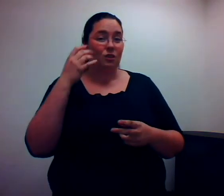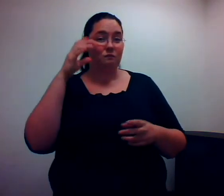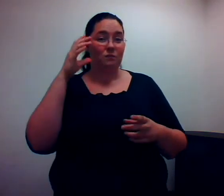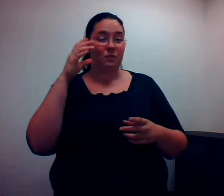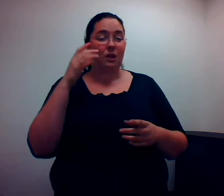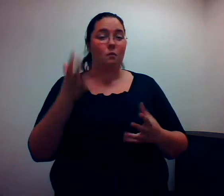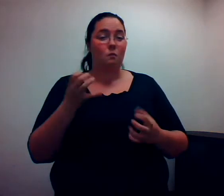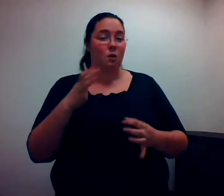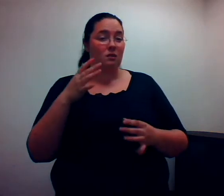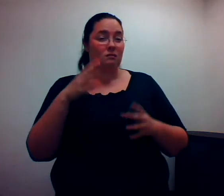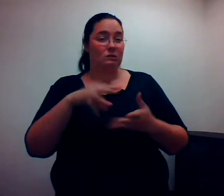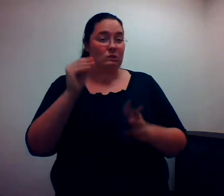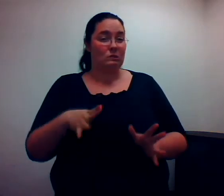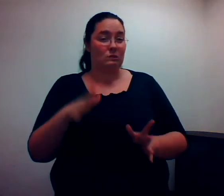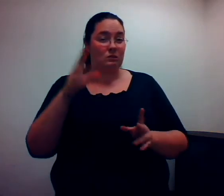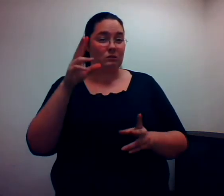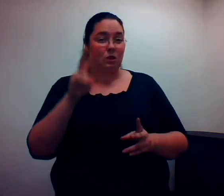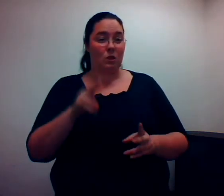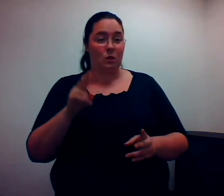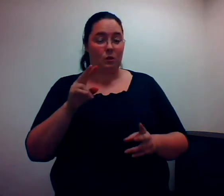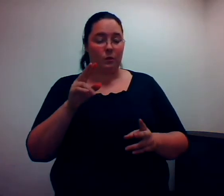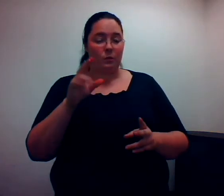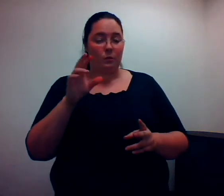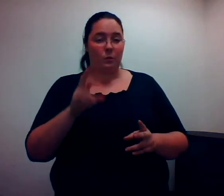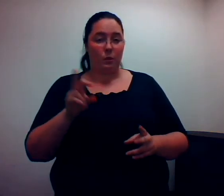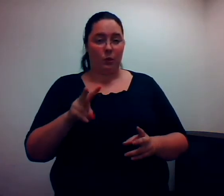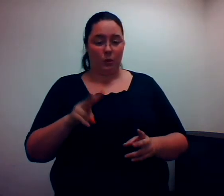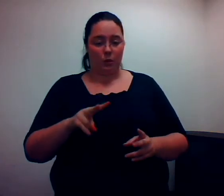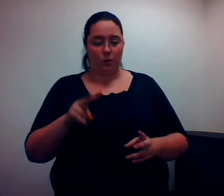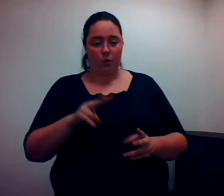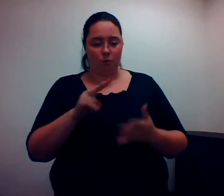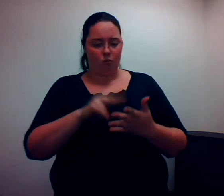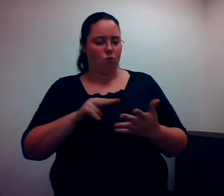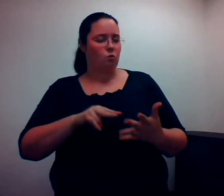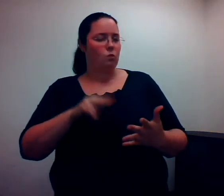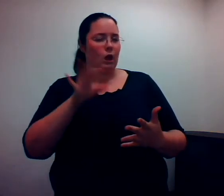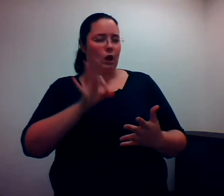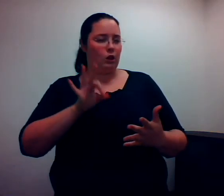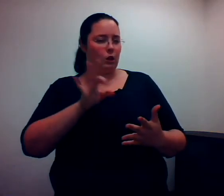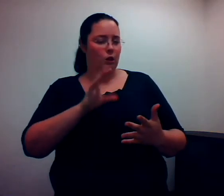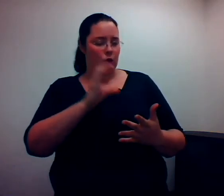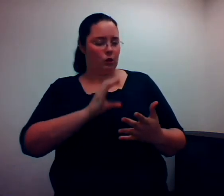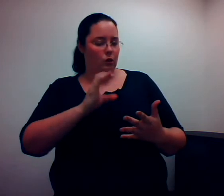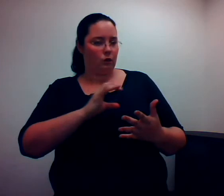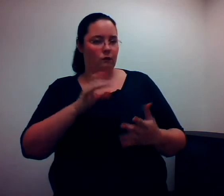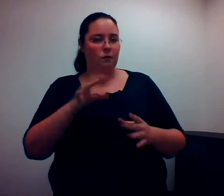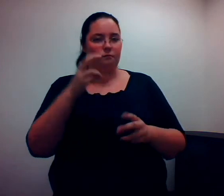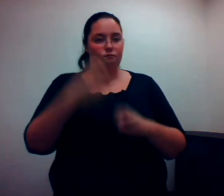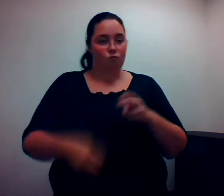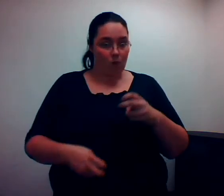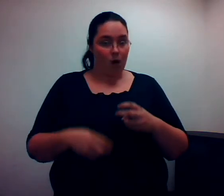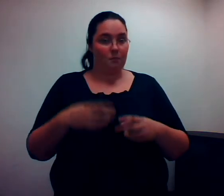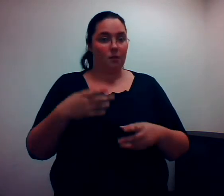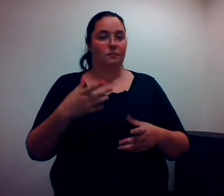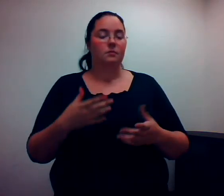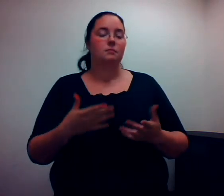on smoking cessation programs, and you find out that, wow, the patch keeps coming up again and again, well, maybe that should be a heading in your